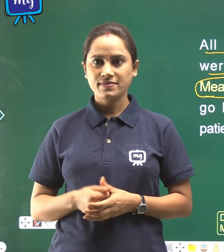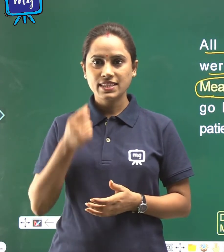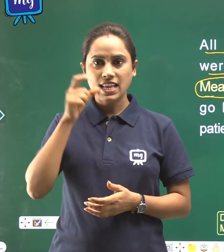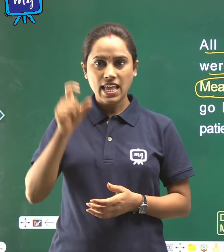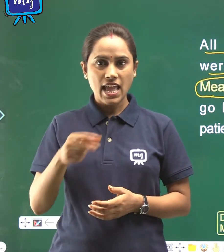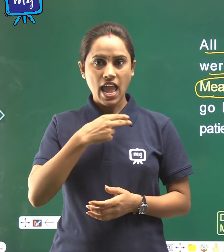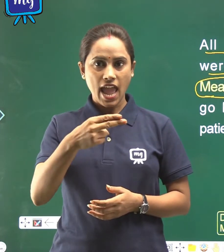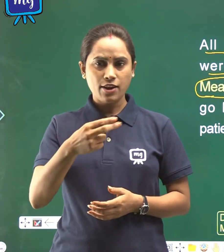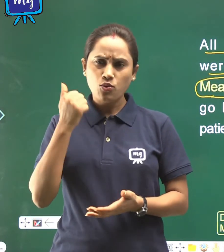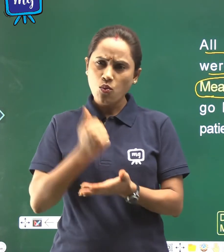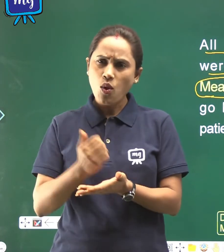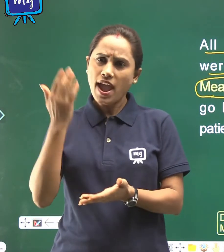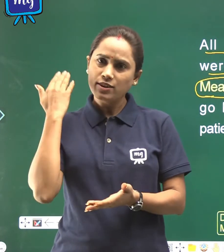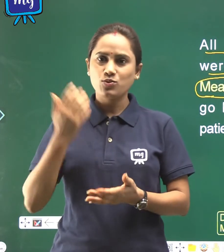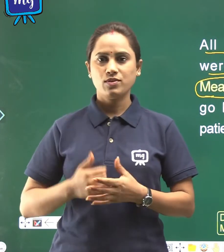Andrew had to